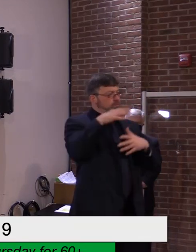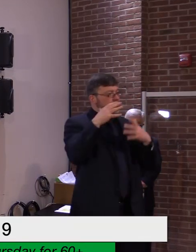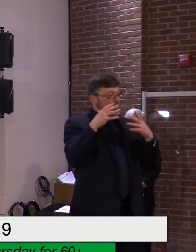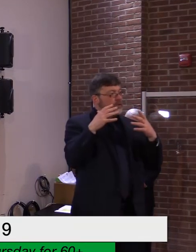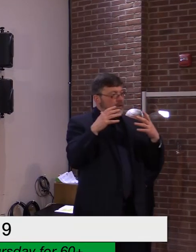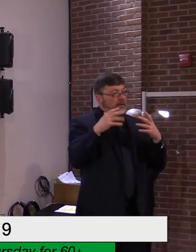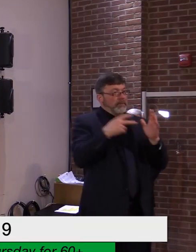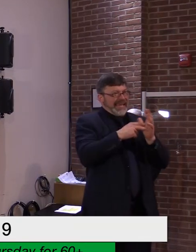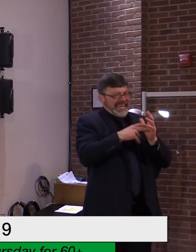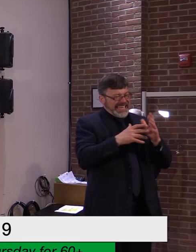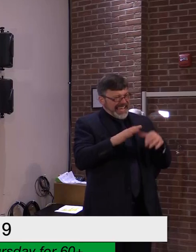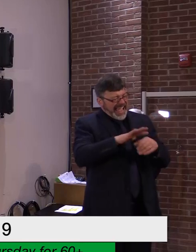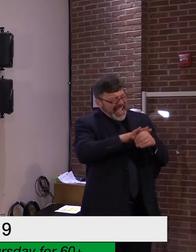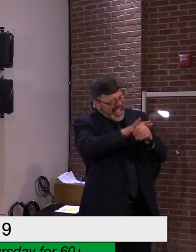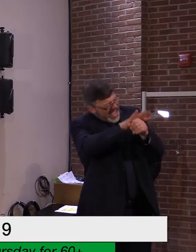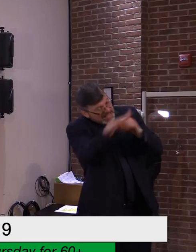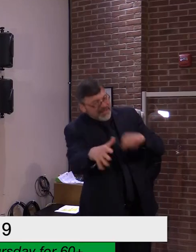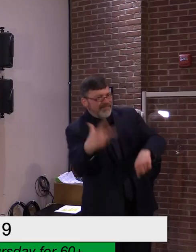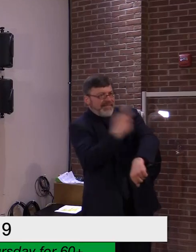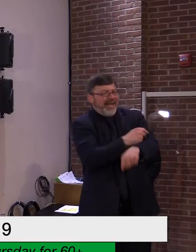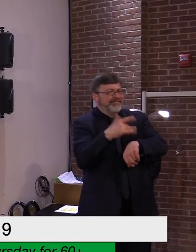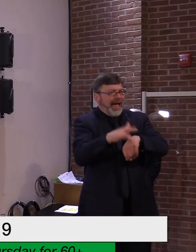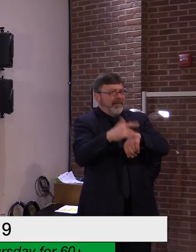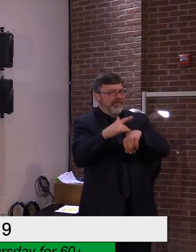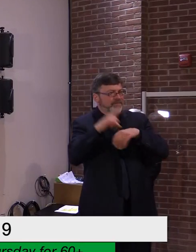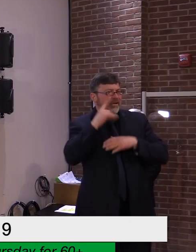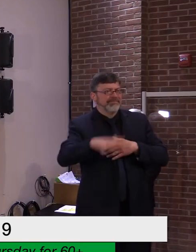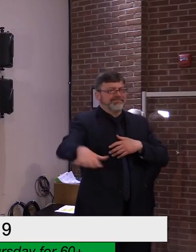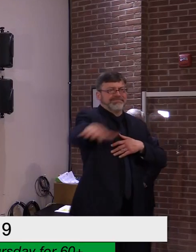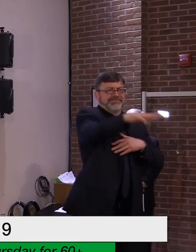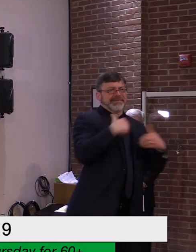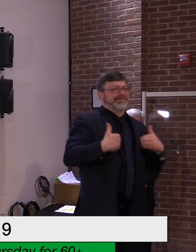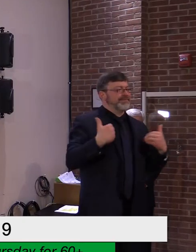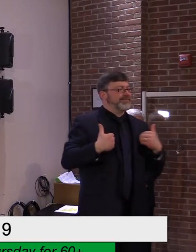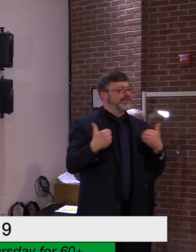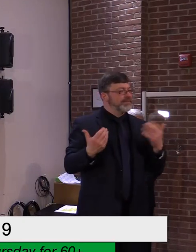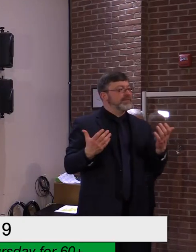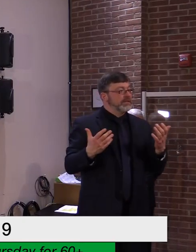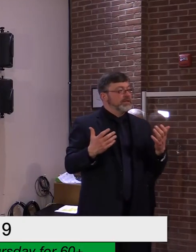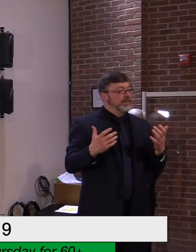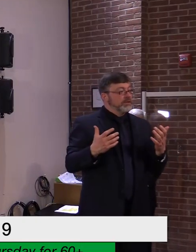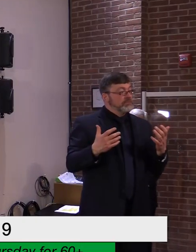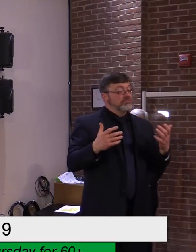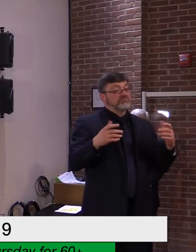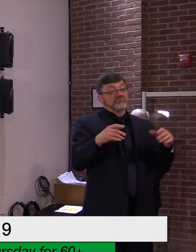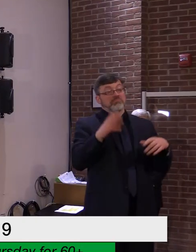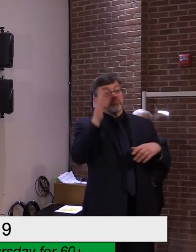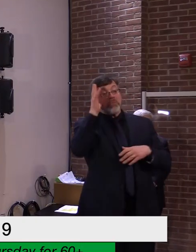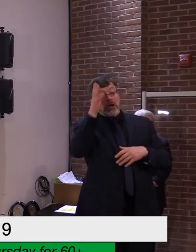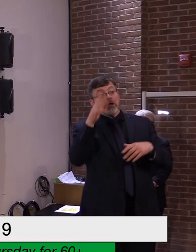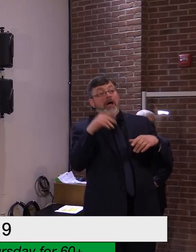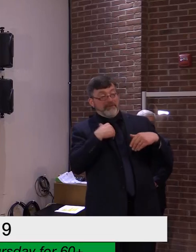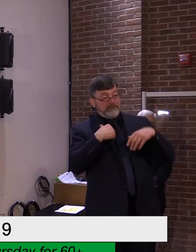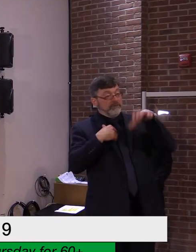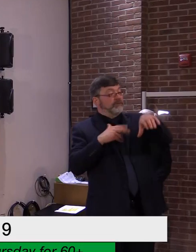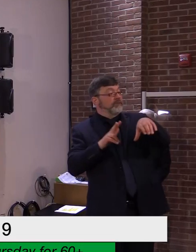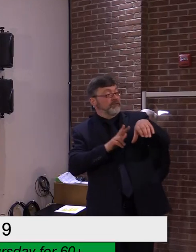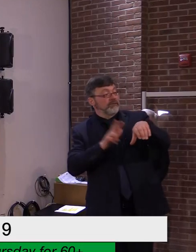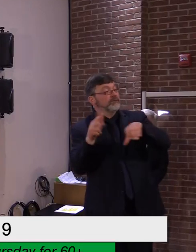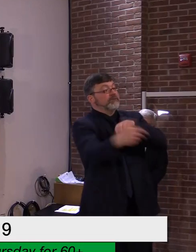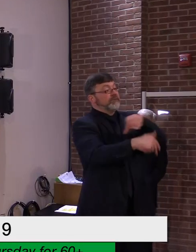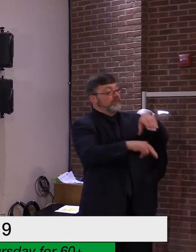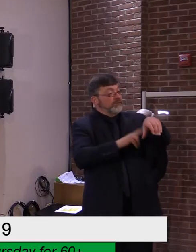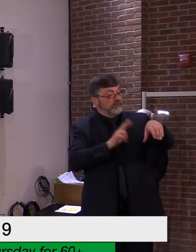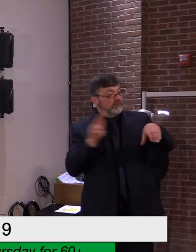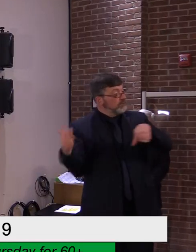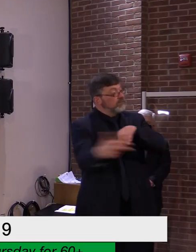that. And I know there's also things like drive-throughs where you essentially don't even get out of your car, which